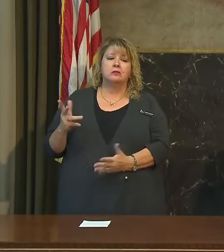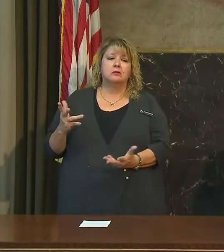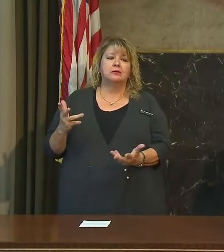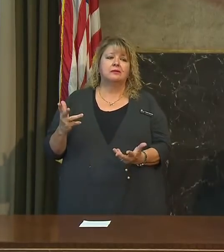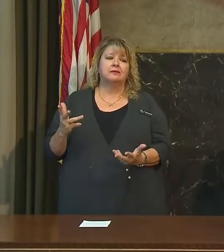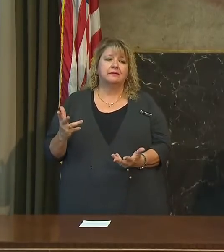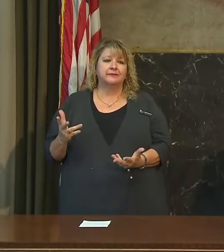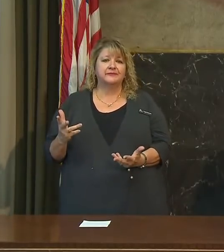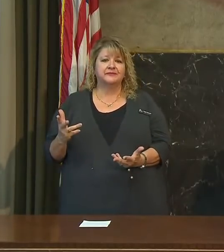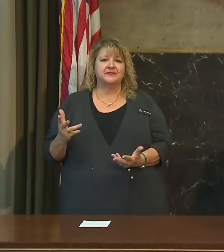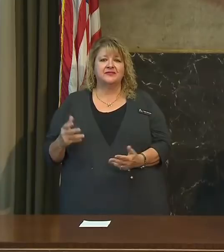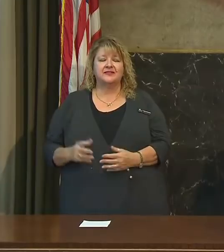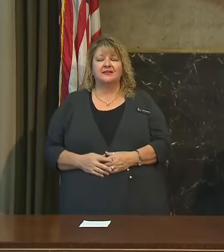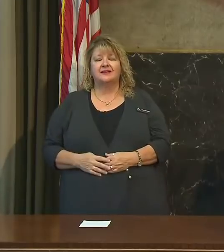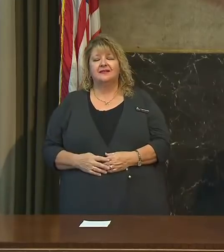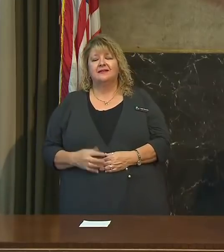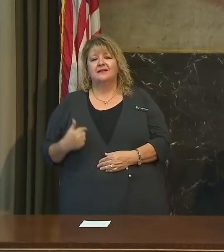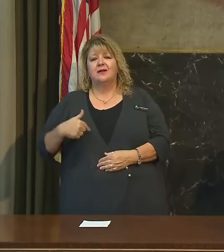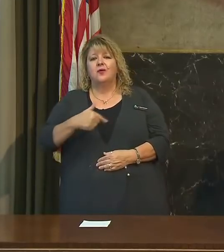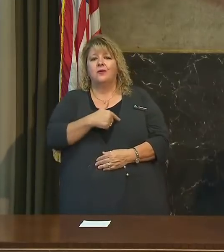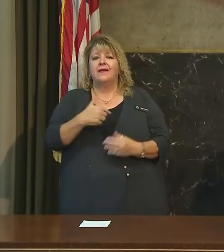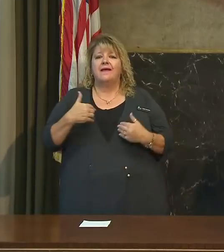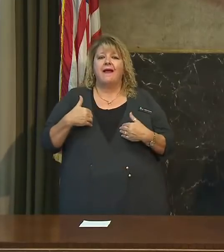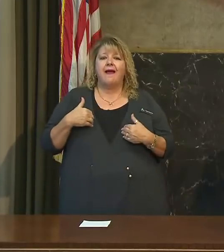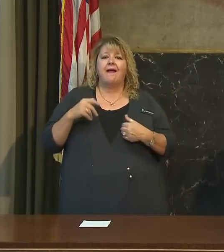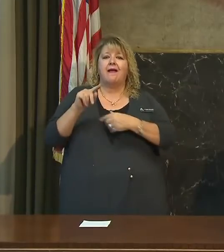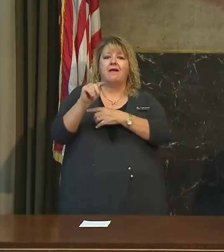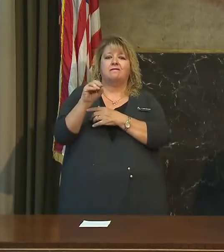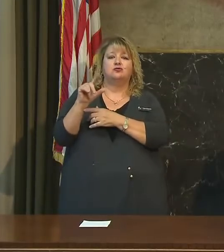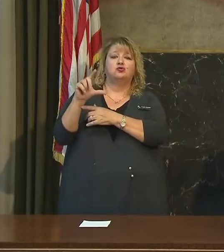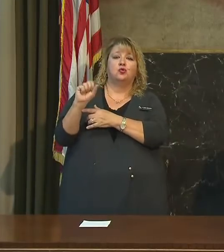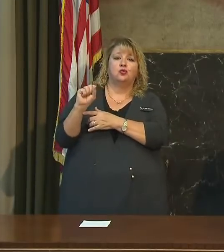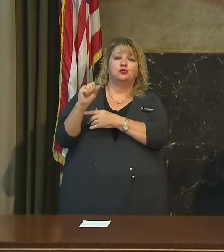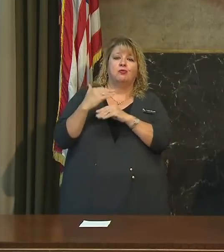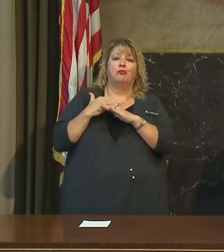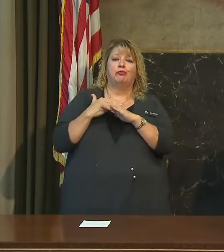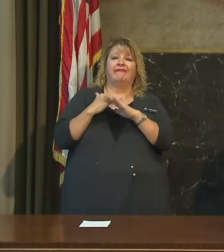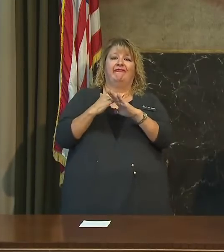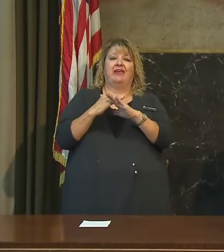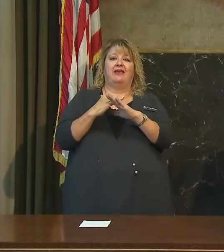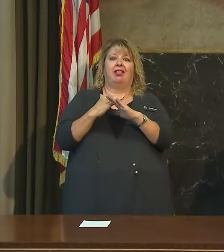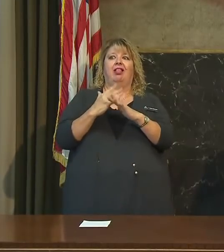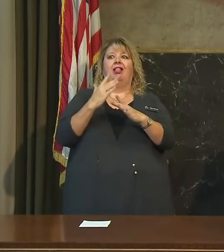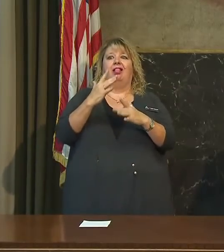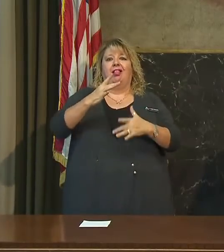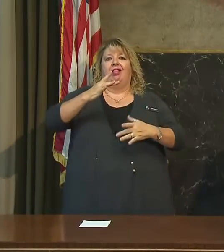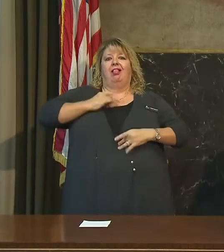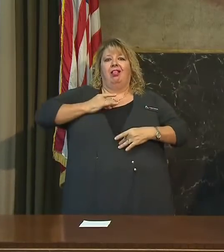Simply put, we have the tools to prevent this from happening.